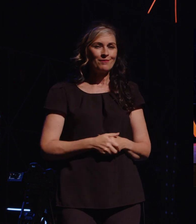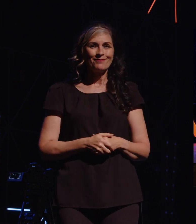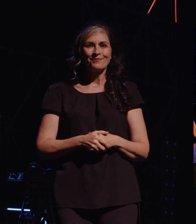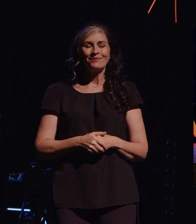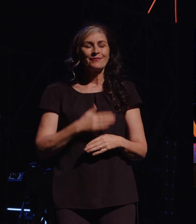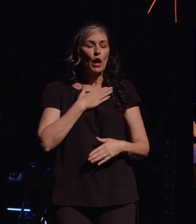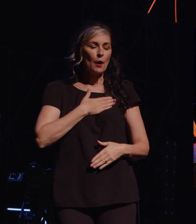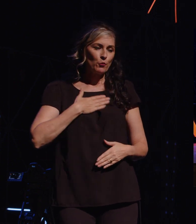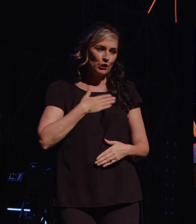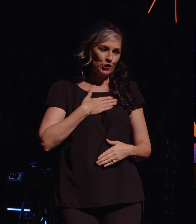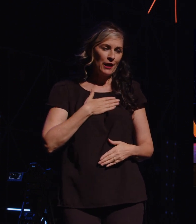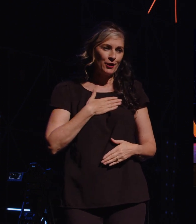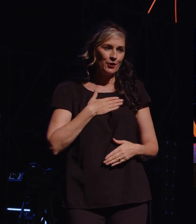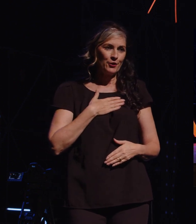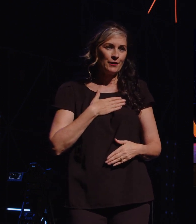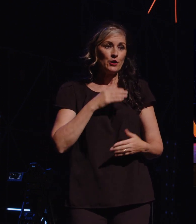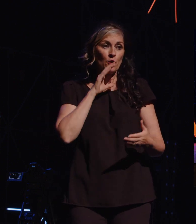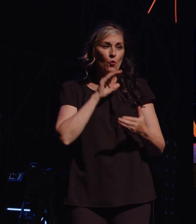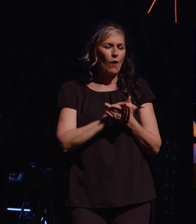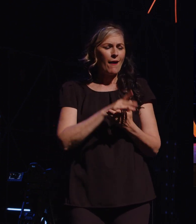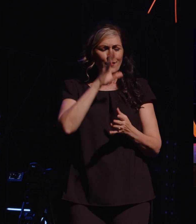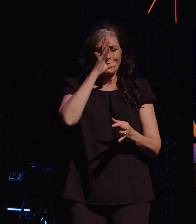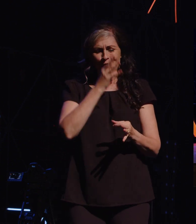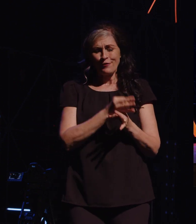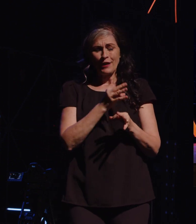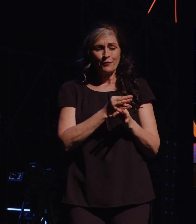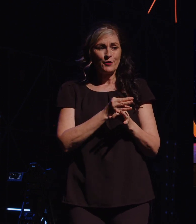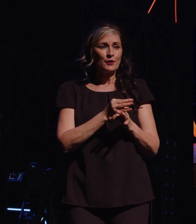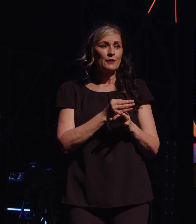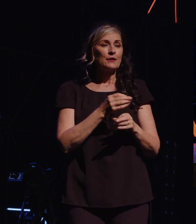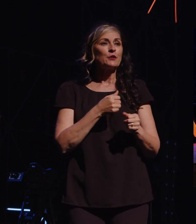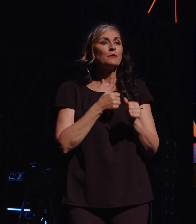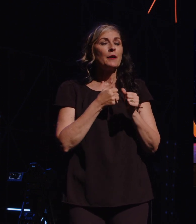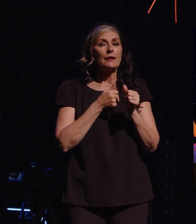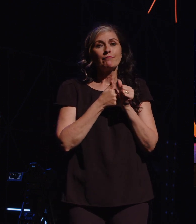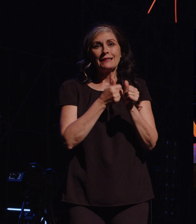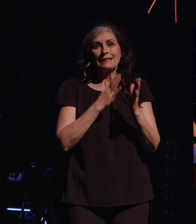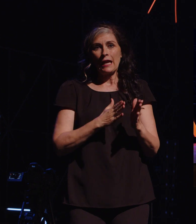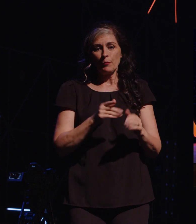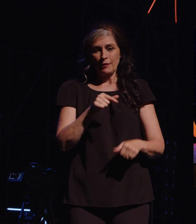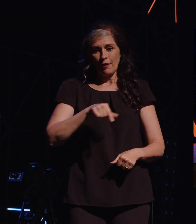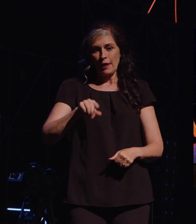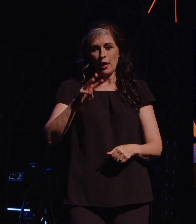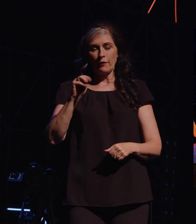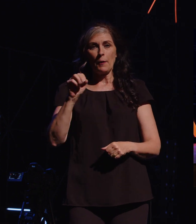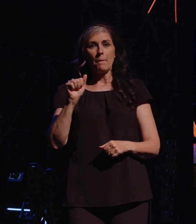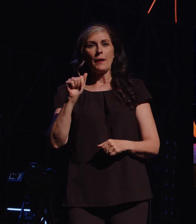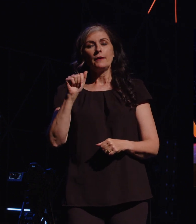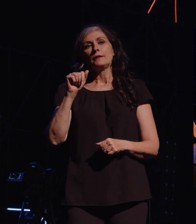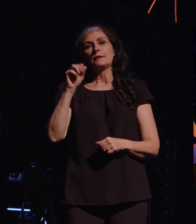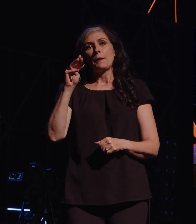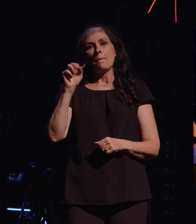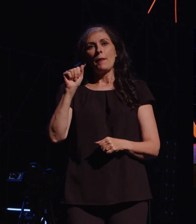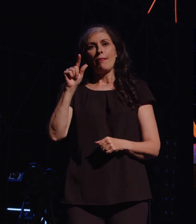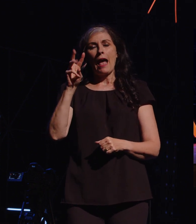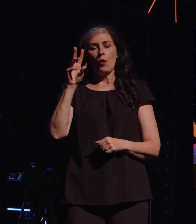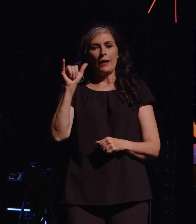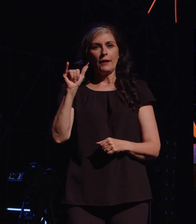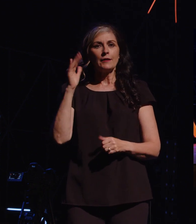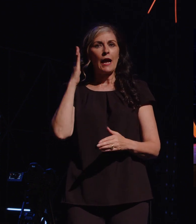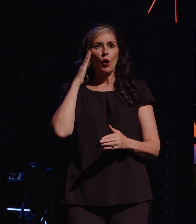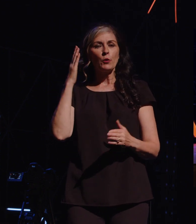Kellen, I appreciate you. We appreciate you and Becca, your faithfulness to go and make disciples in Malawi. And the Grove will always be here to support you. So hope you know that. Thank